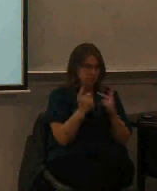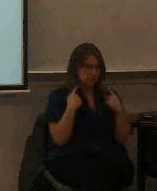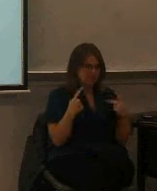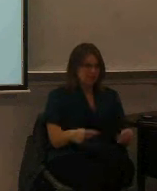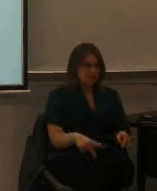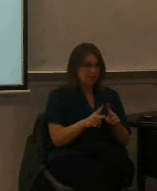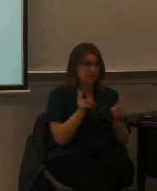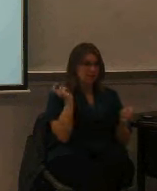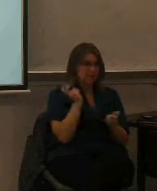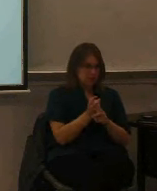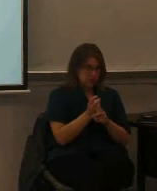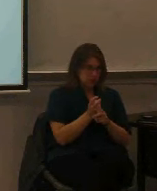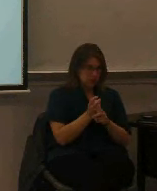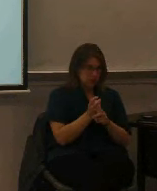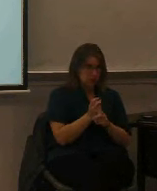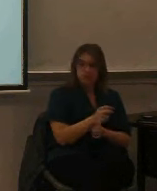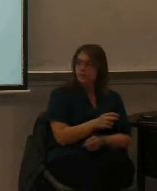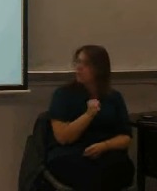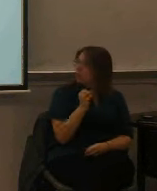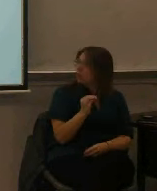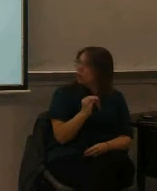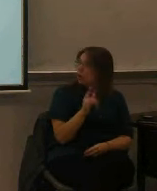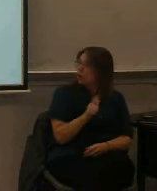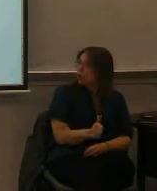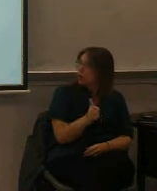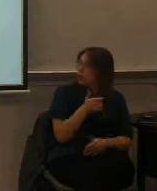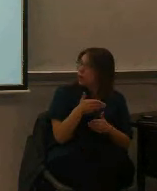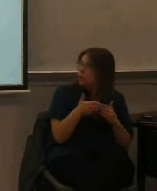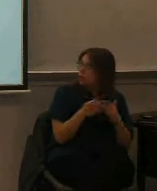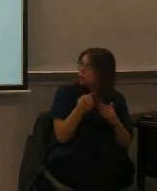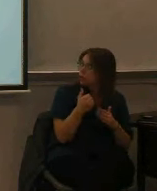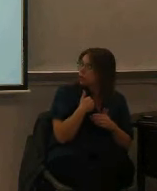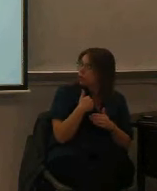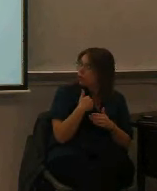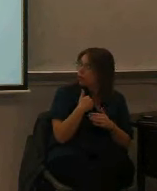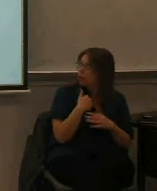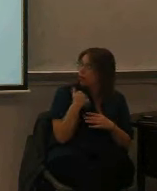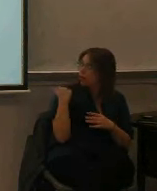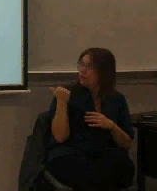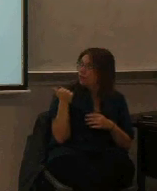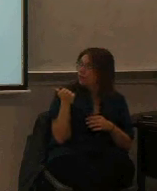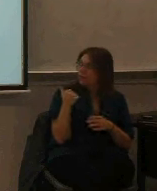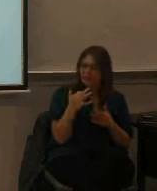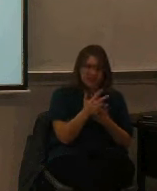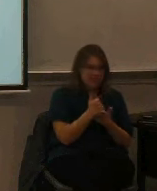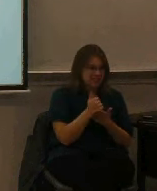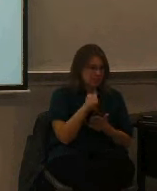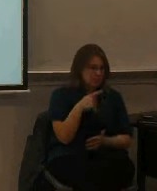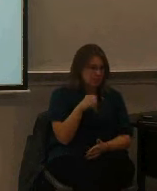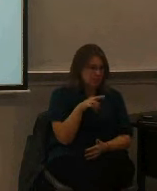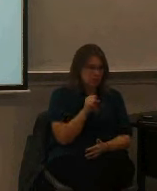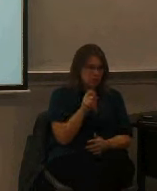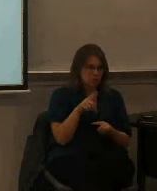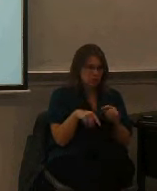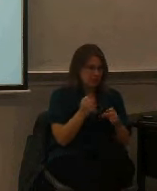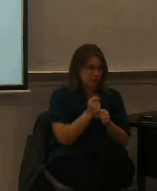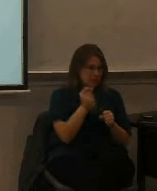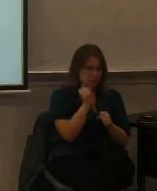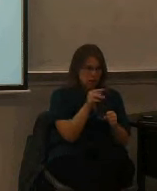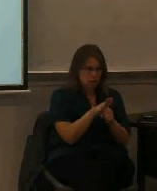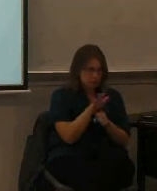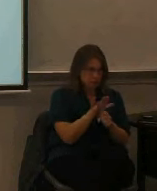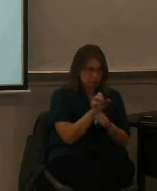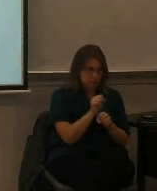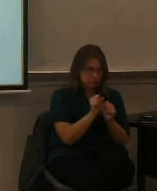physically very difficult. So at the lower end, you have this collection apparatus. You can't get the collection apparatus small enough to work